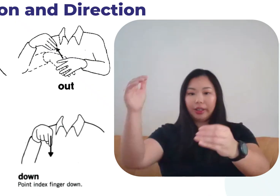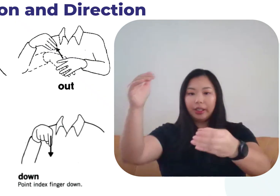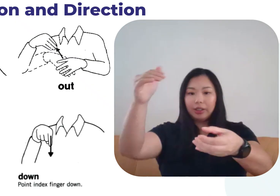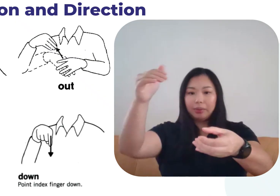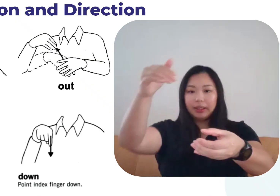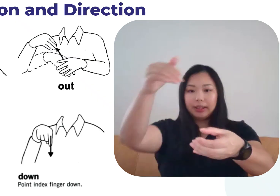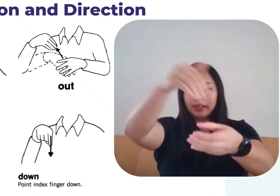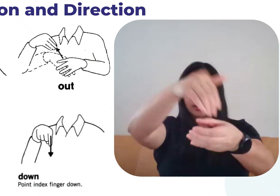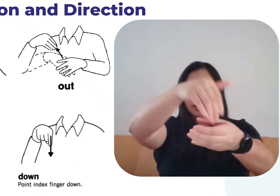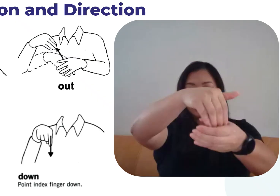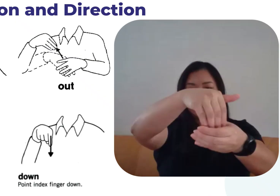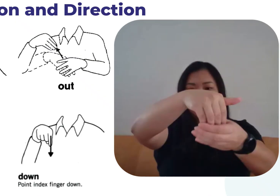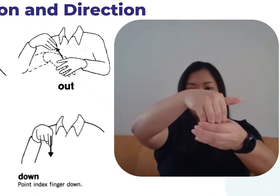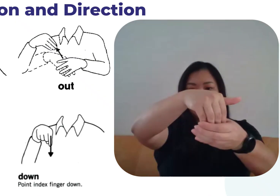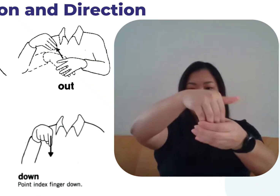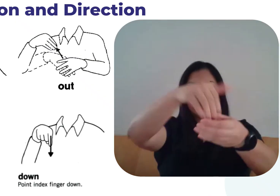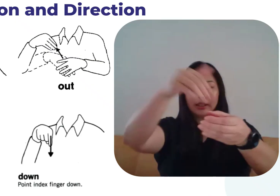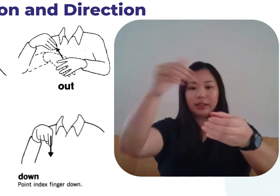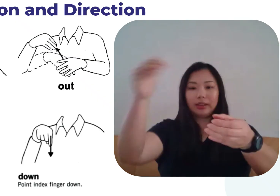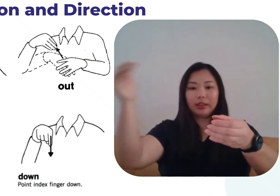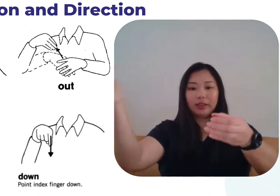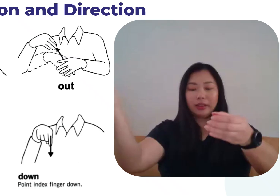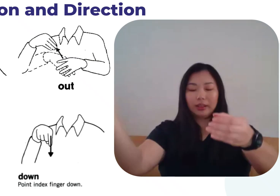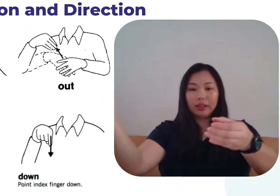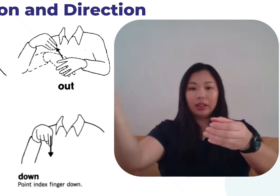the other hand you place it in.